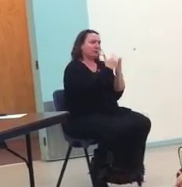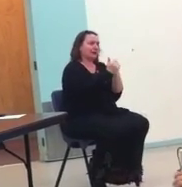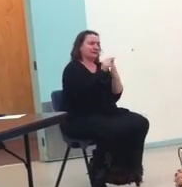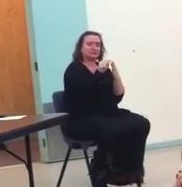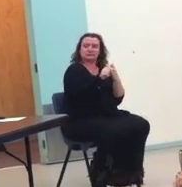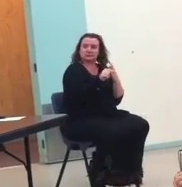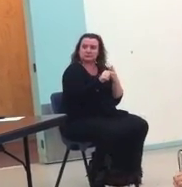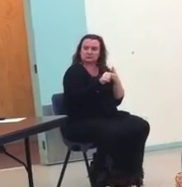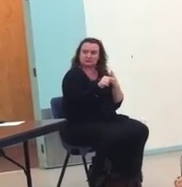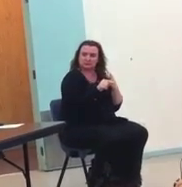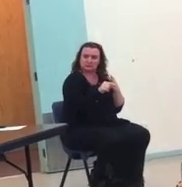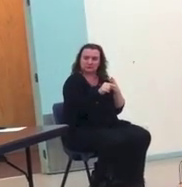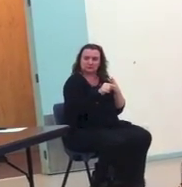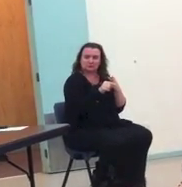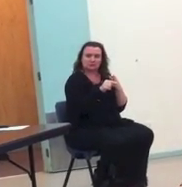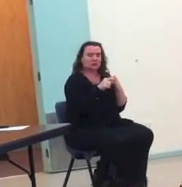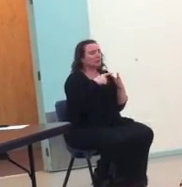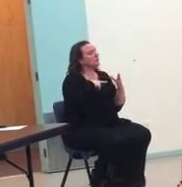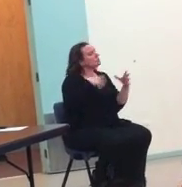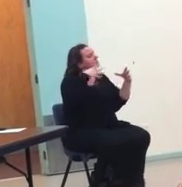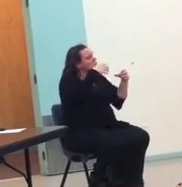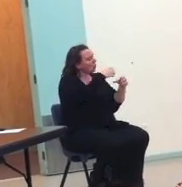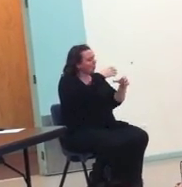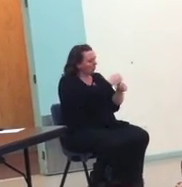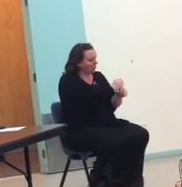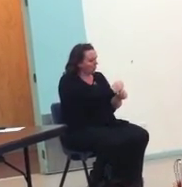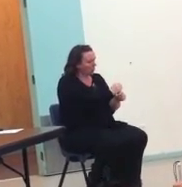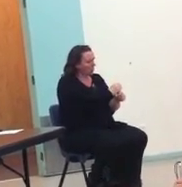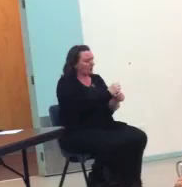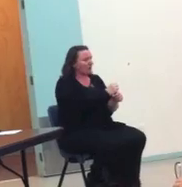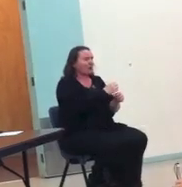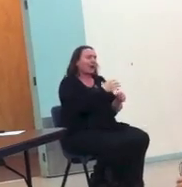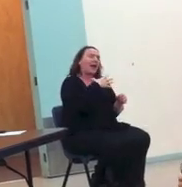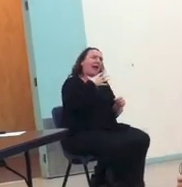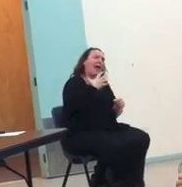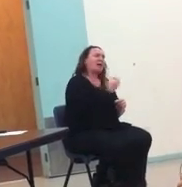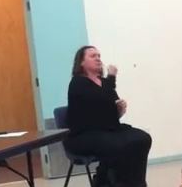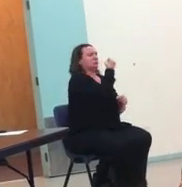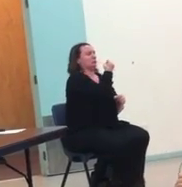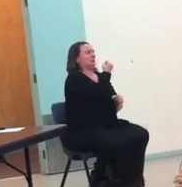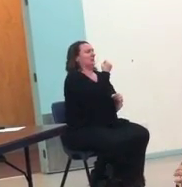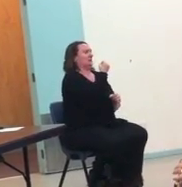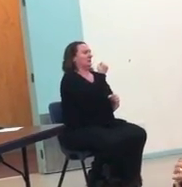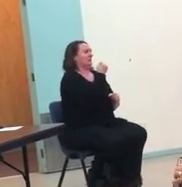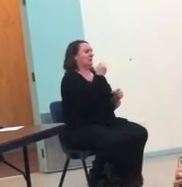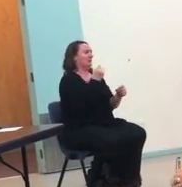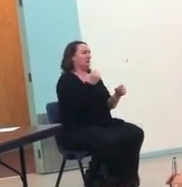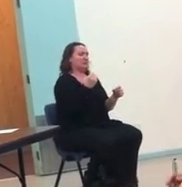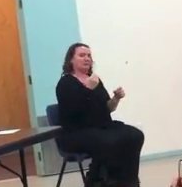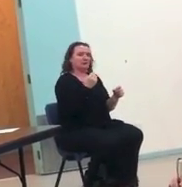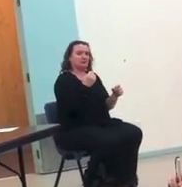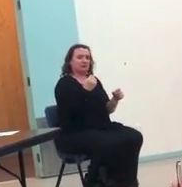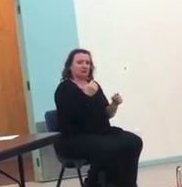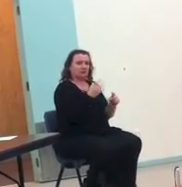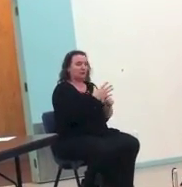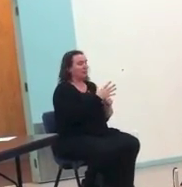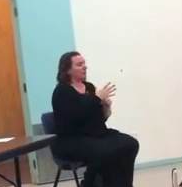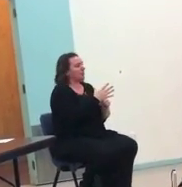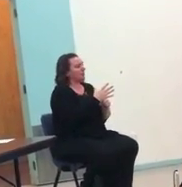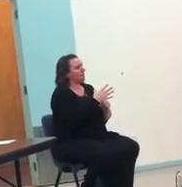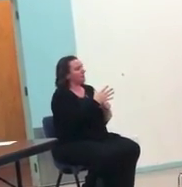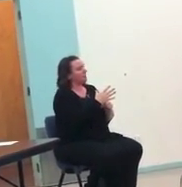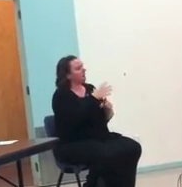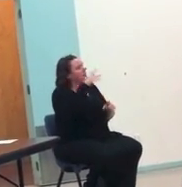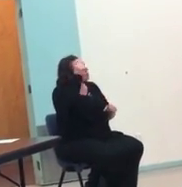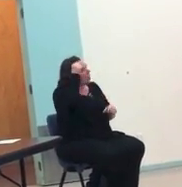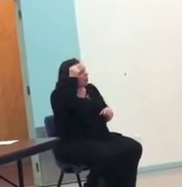is, in conclusion, I just want to say it's absolutely vital that the expertise, the knowledge